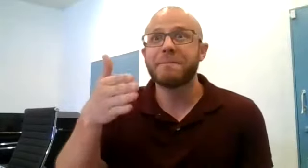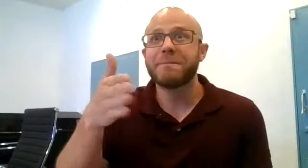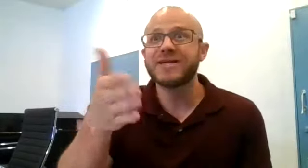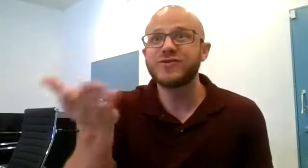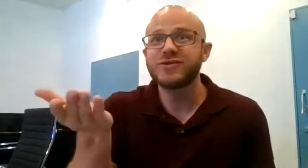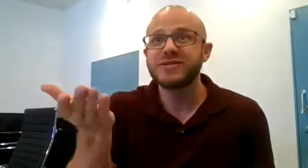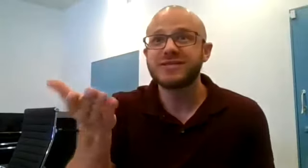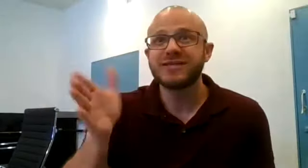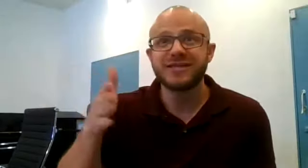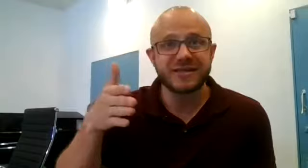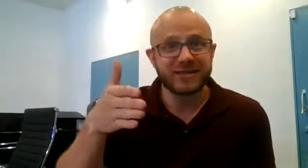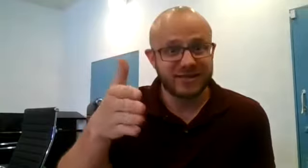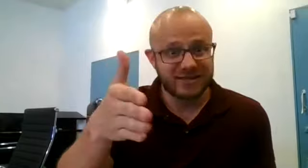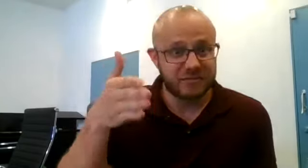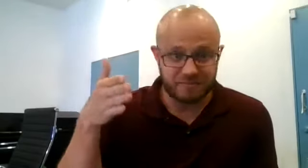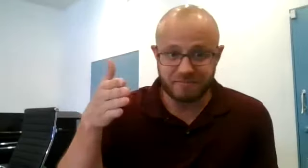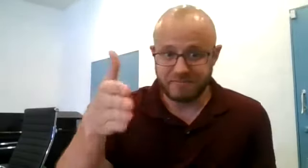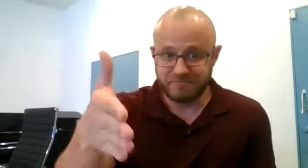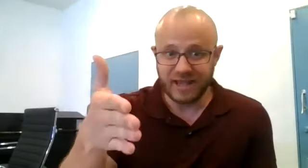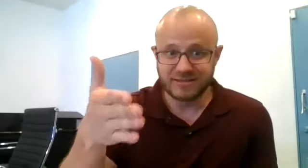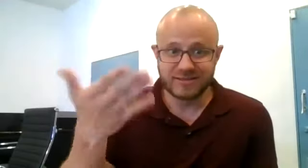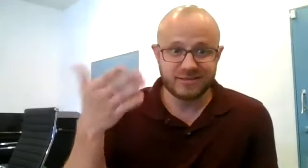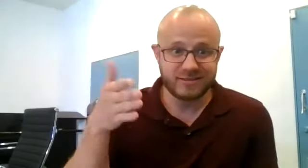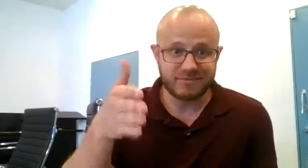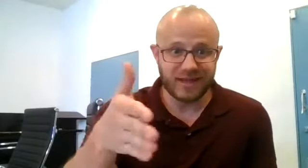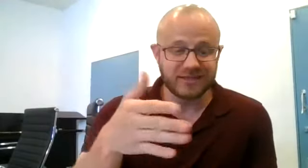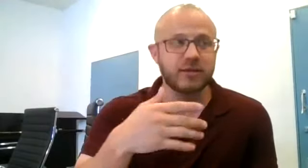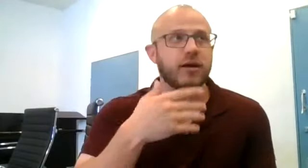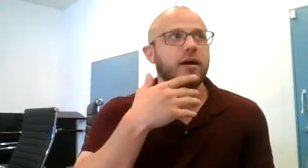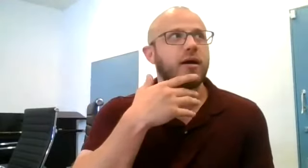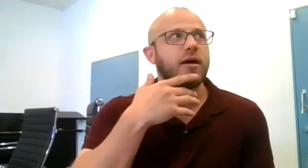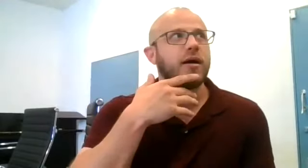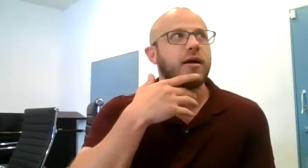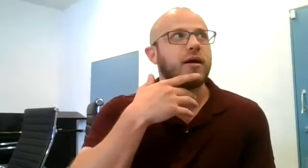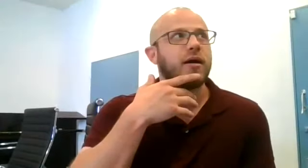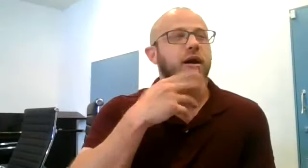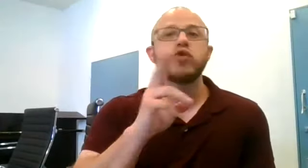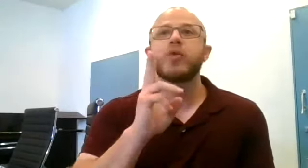that. Like Pisces would be the fish, maybe. Oh,